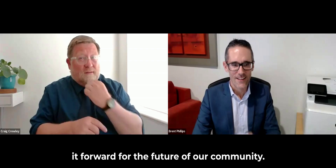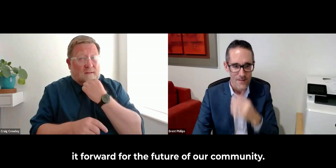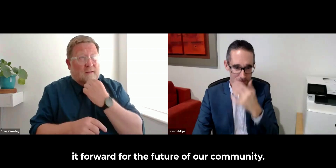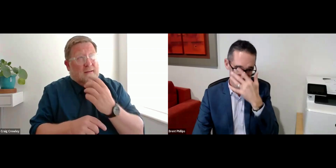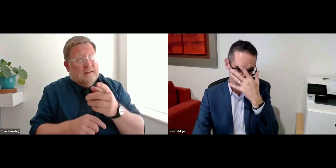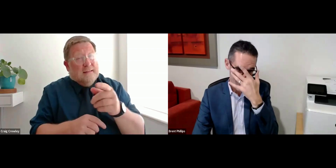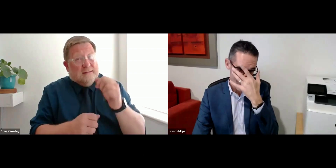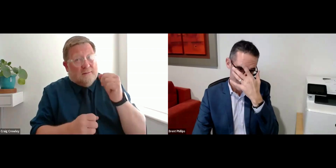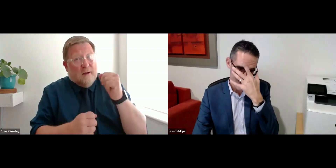community.